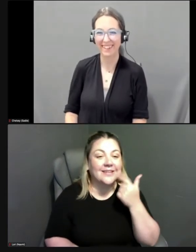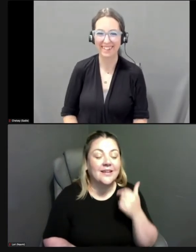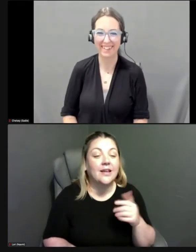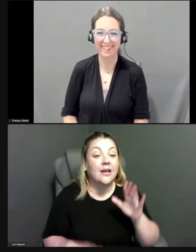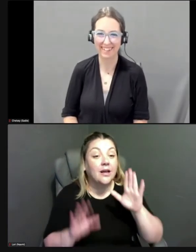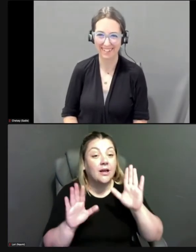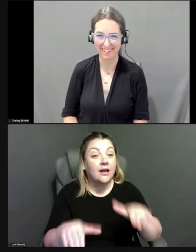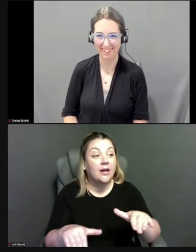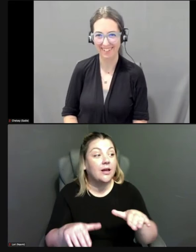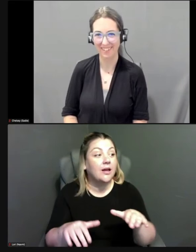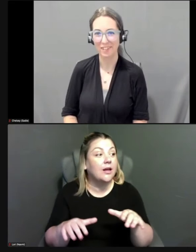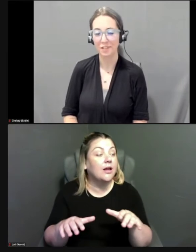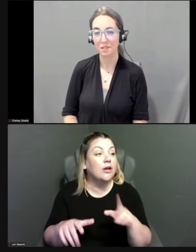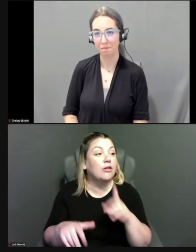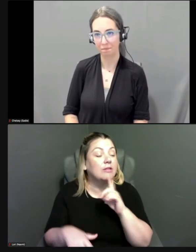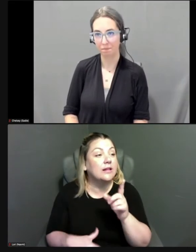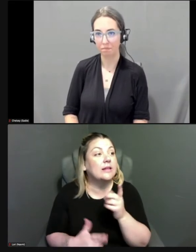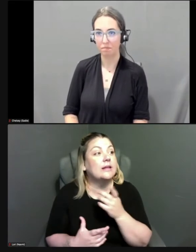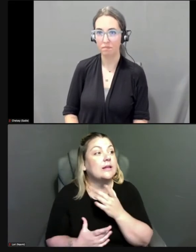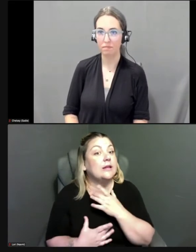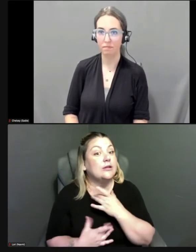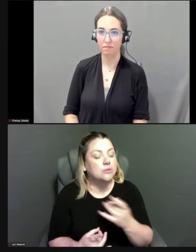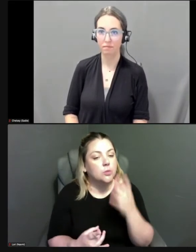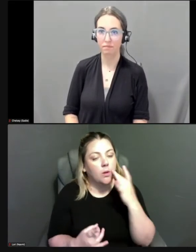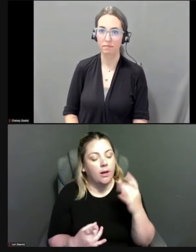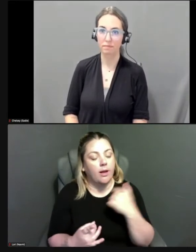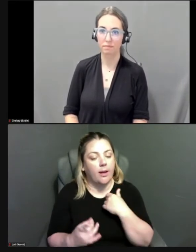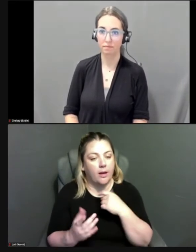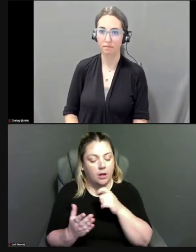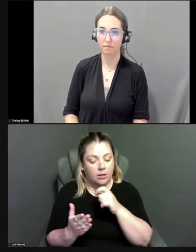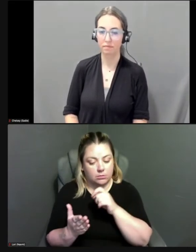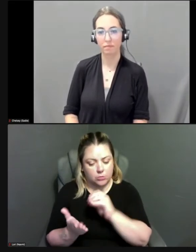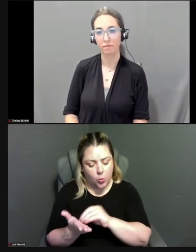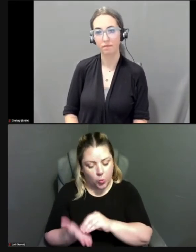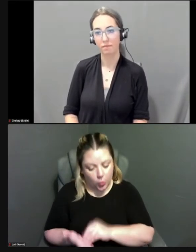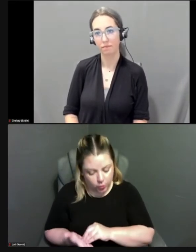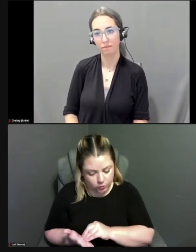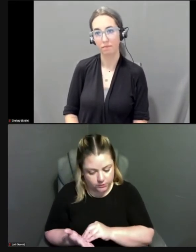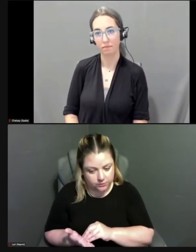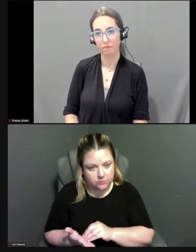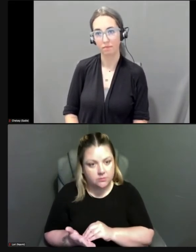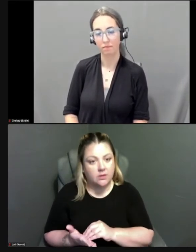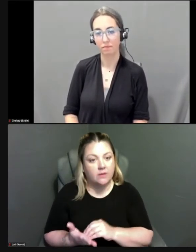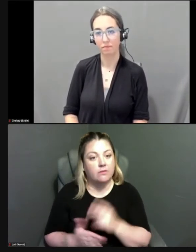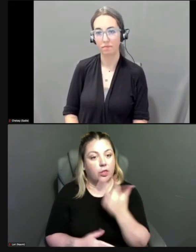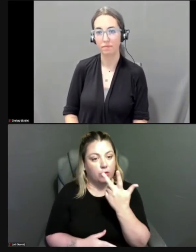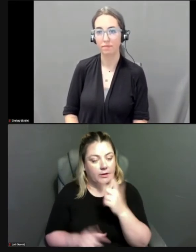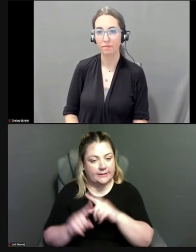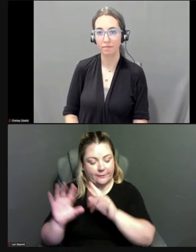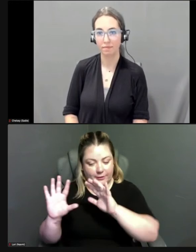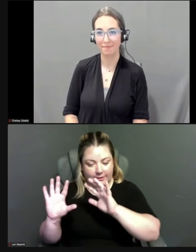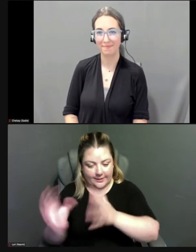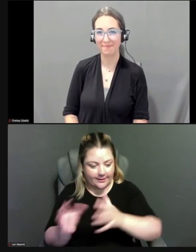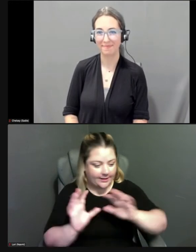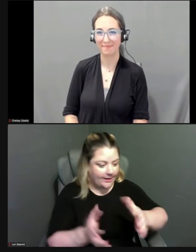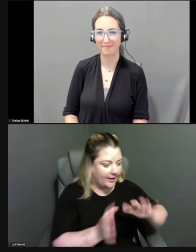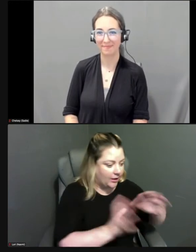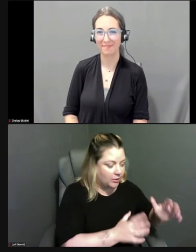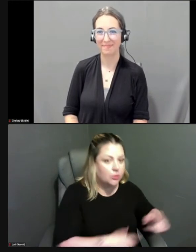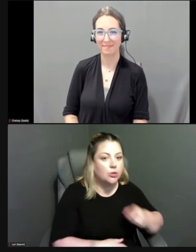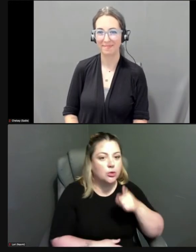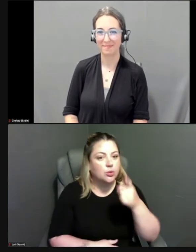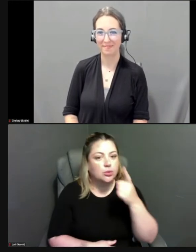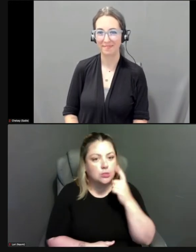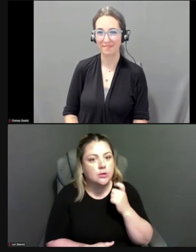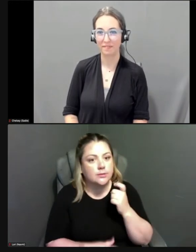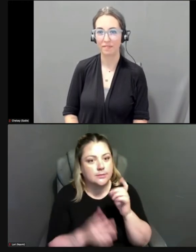because I like my notes about this. I basically put 3 categories of things together, and they're all the things that you said.